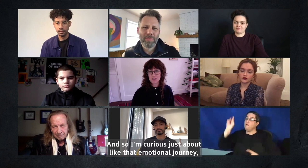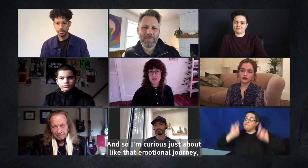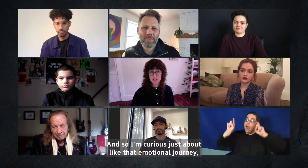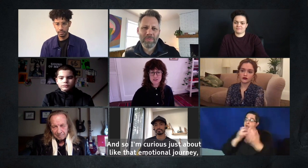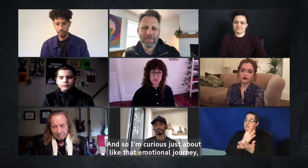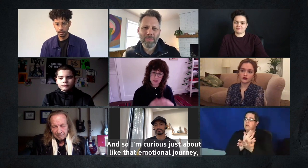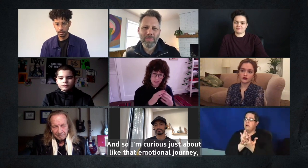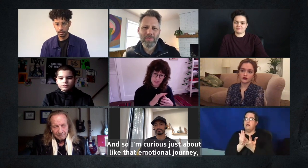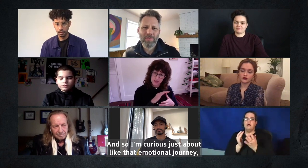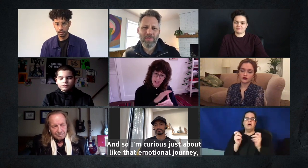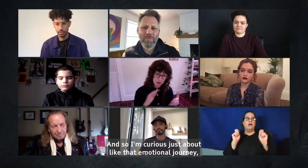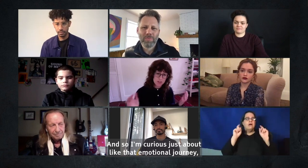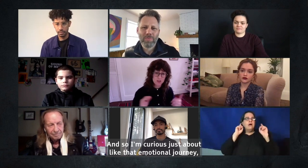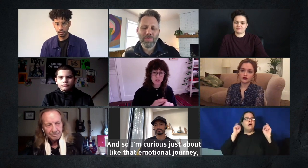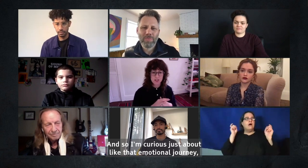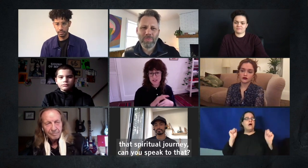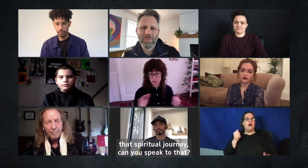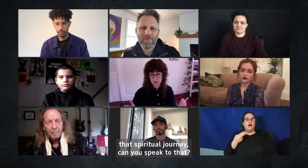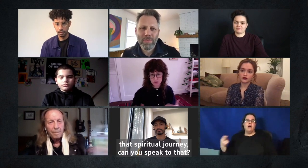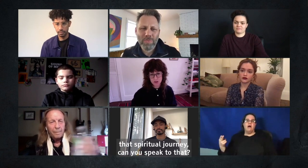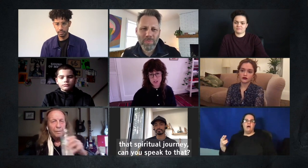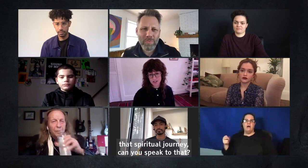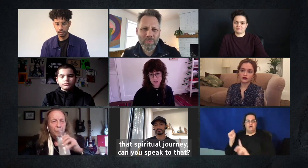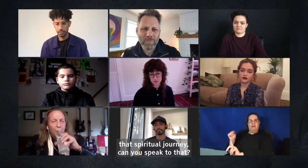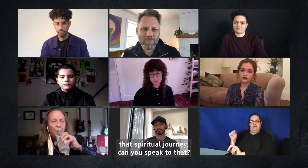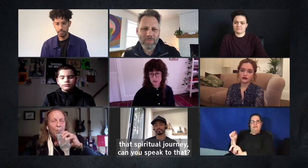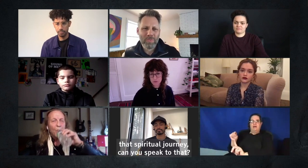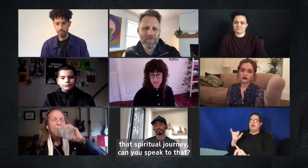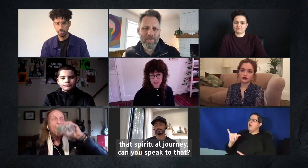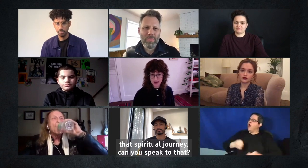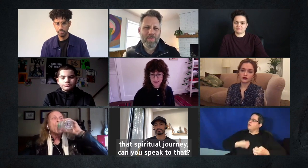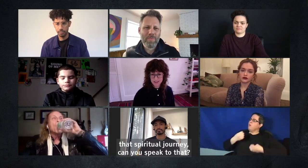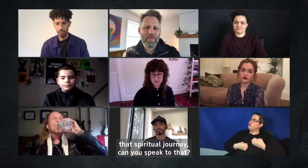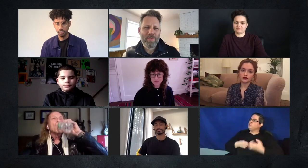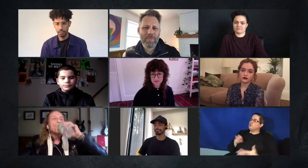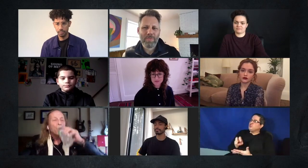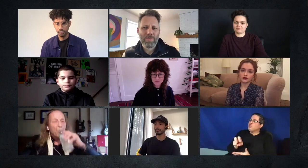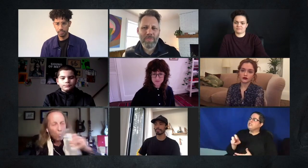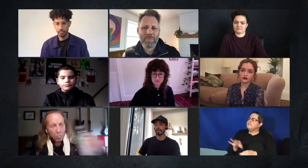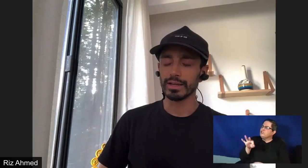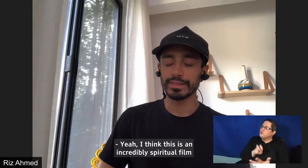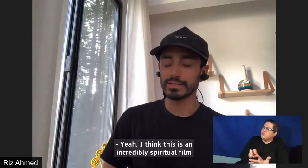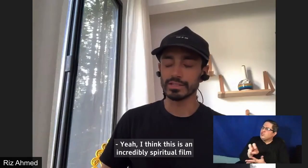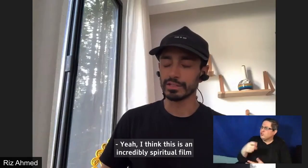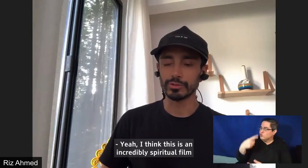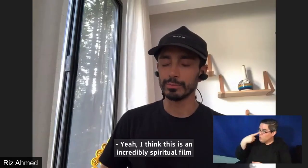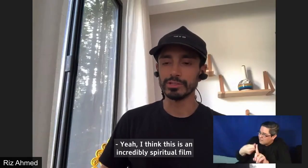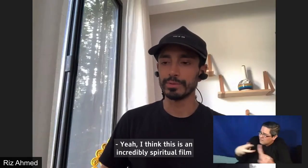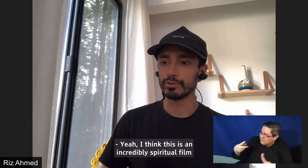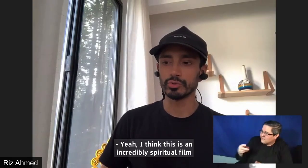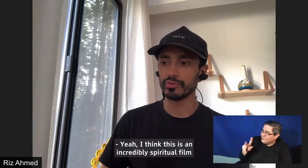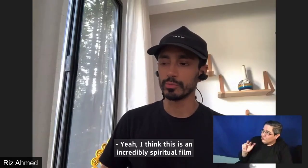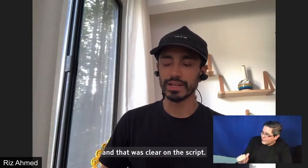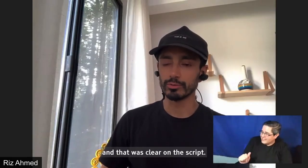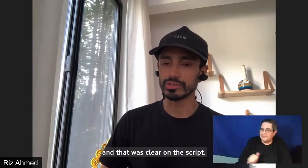I'm curious just about like that emotional journey, that spiritual journey. Can you speak to that? Yeah, I think this is an